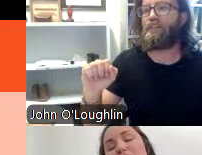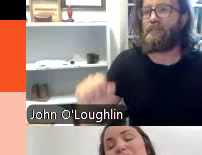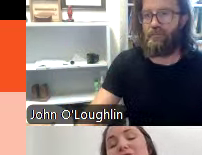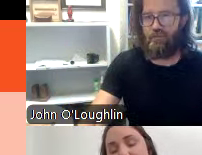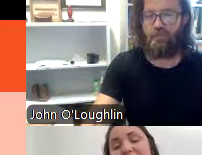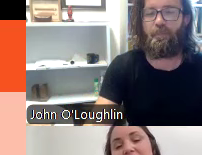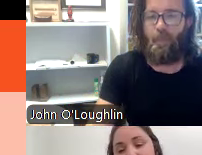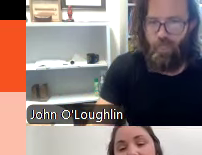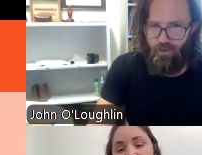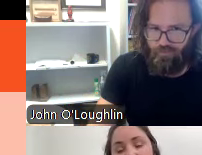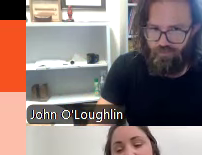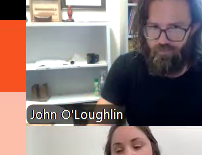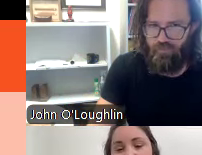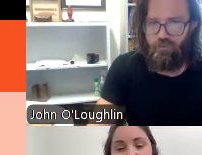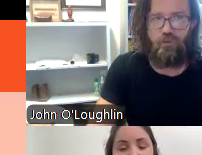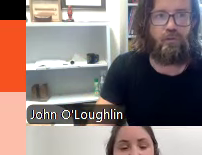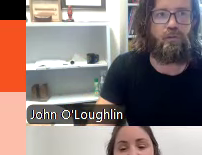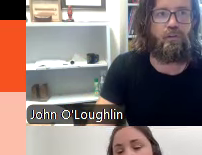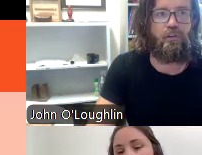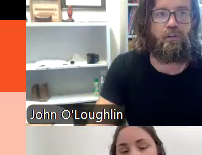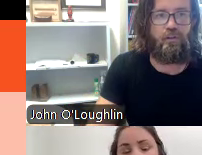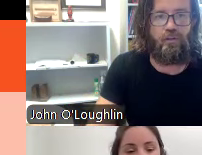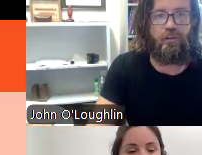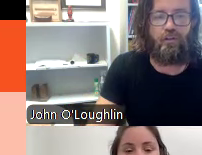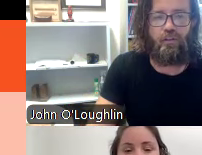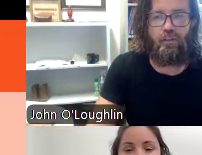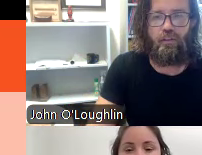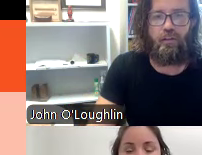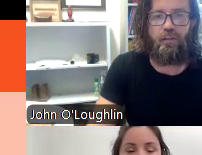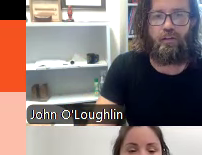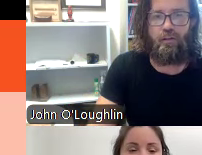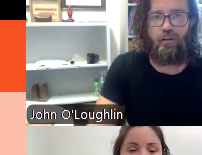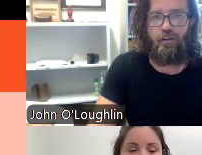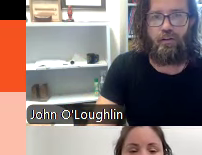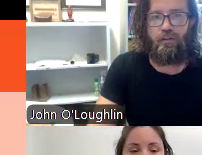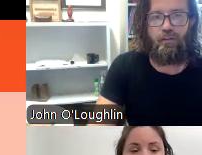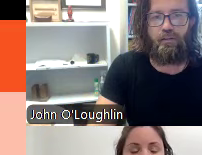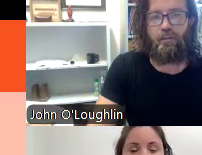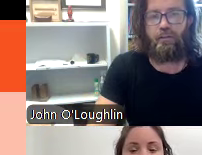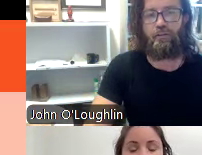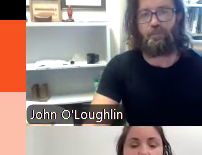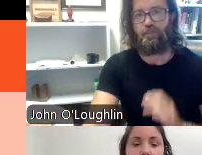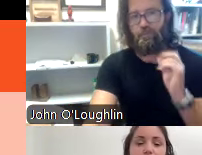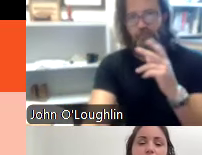I want you to strengthen your knowledge. And that's what we're focusing on in this class.